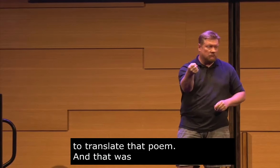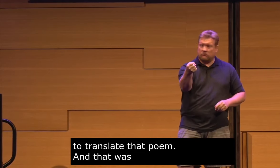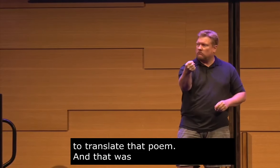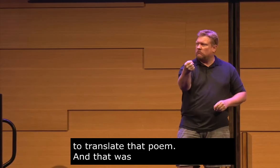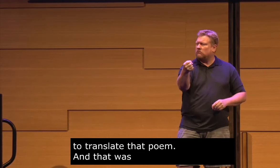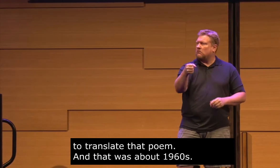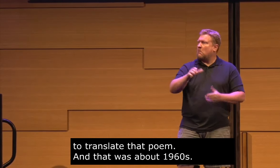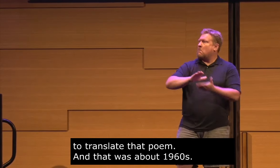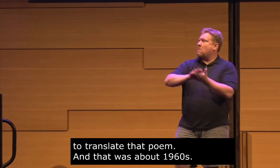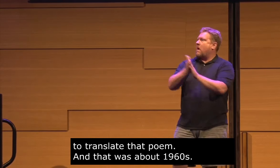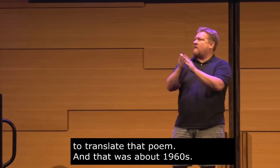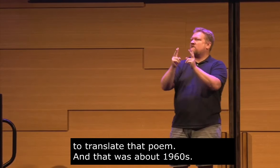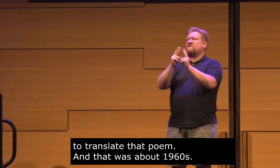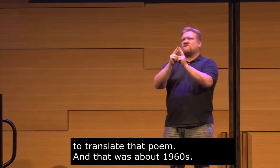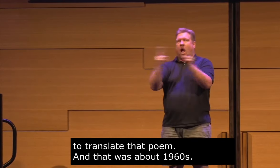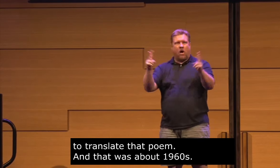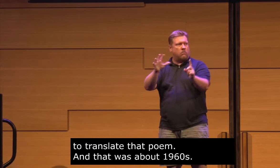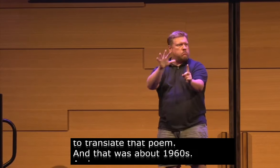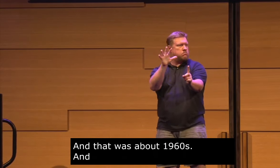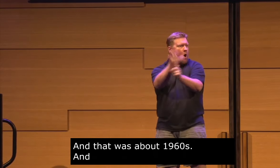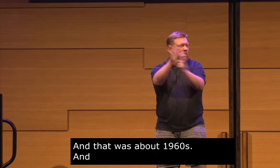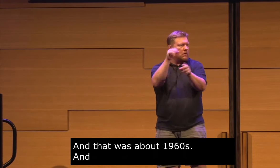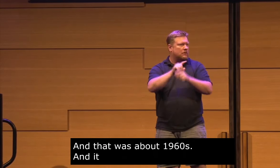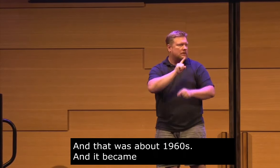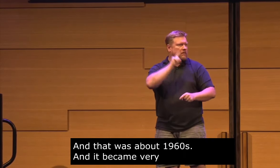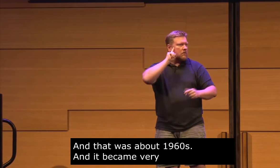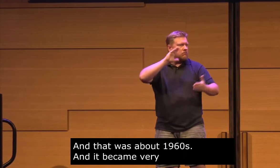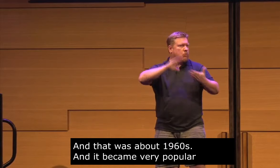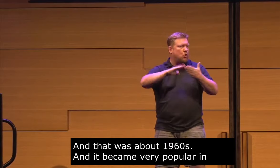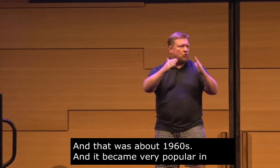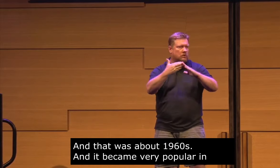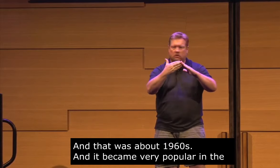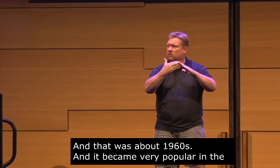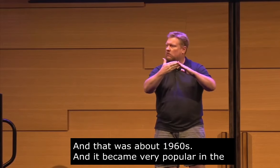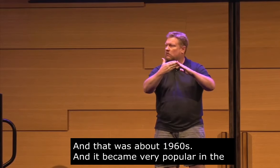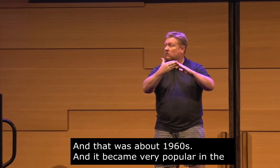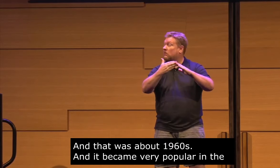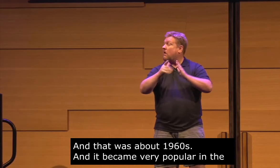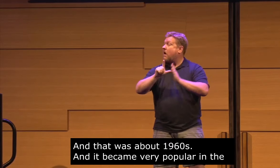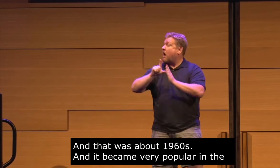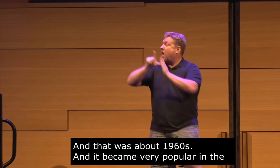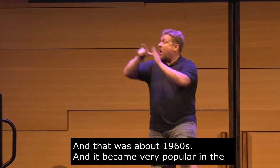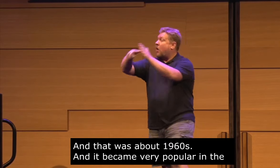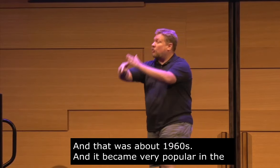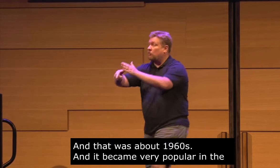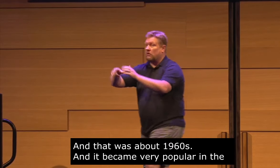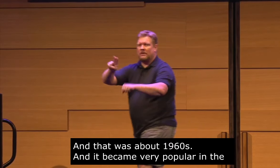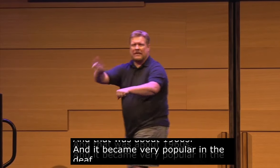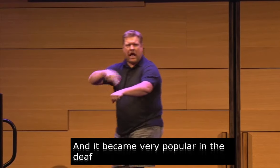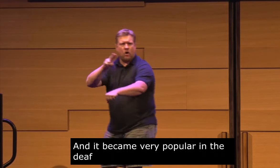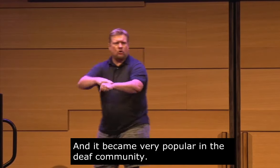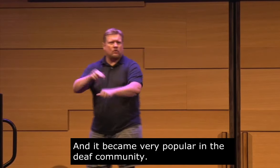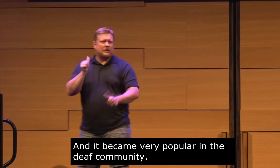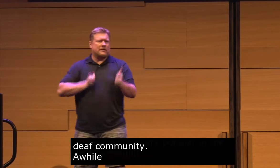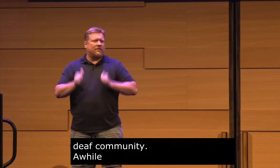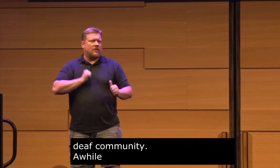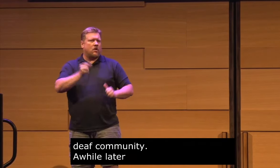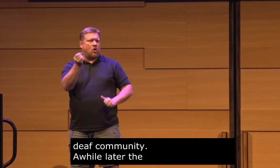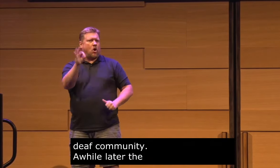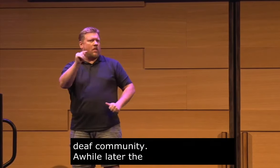about 1960s. And it became very popular in the deaf community. A while later,